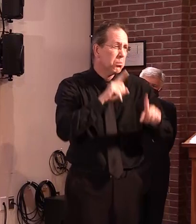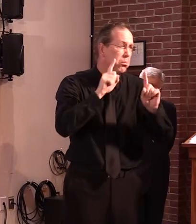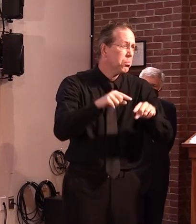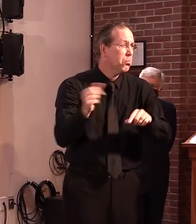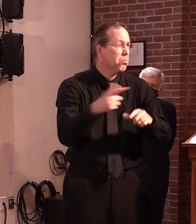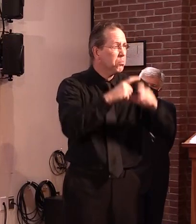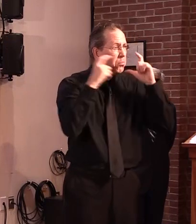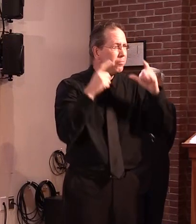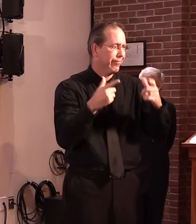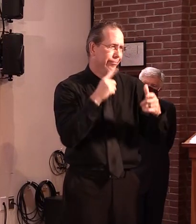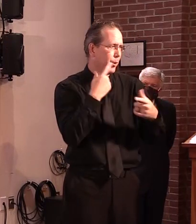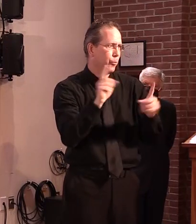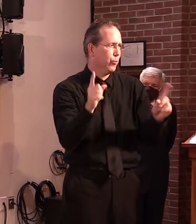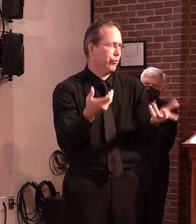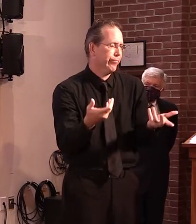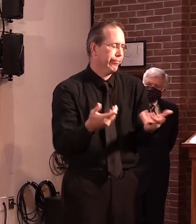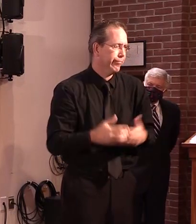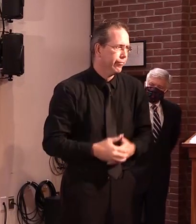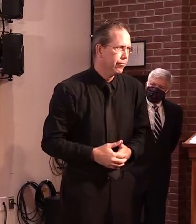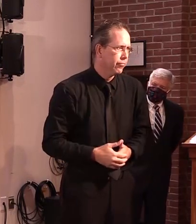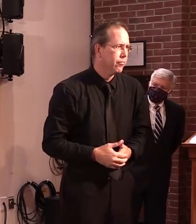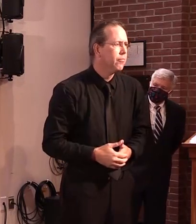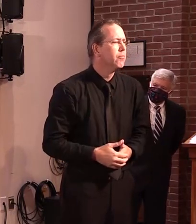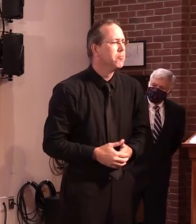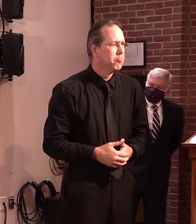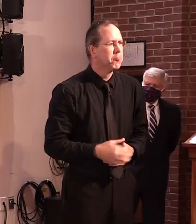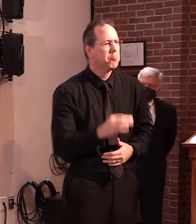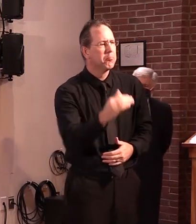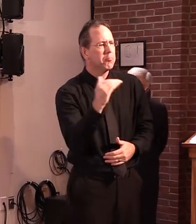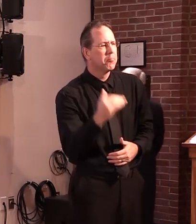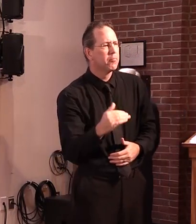Thank you. I'll go to Greg from the Bennington Banner.